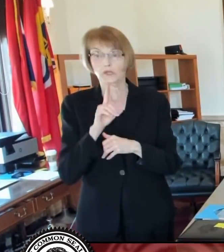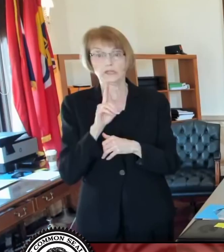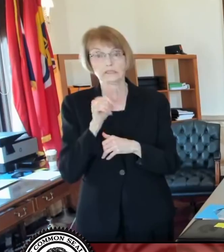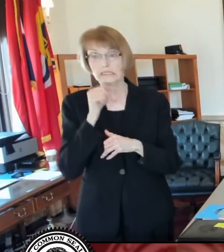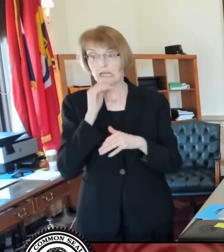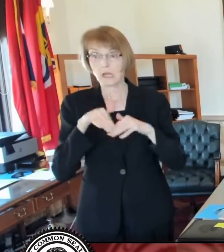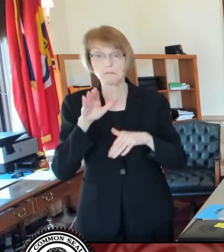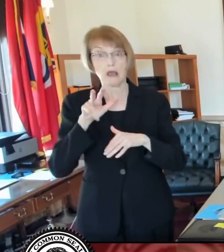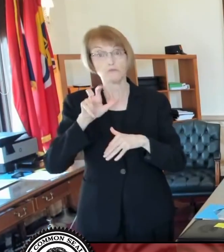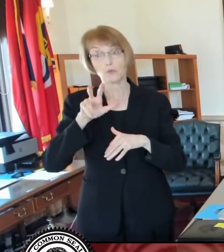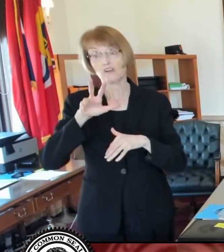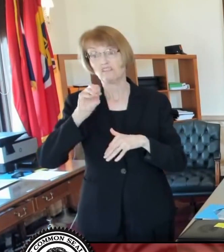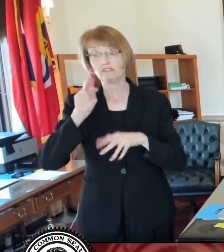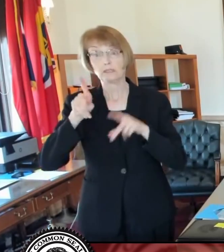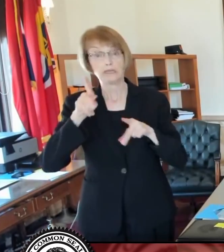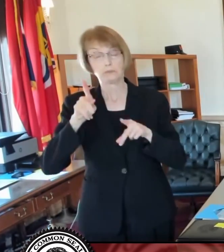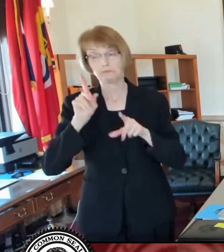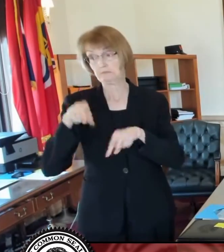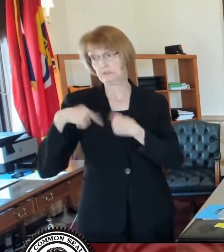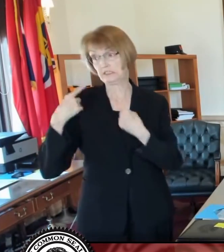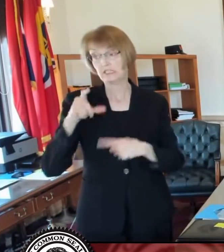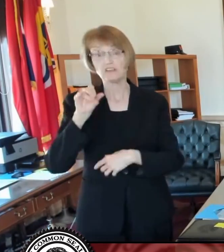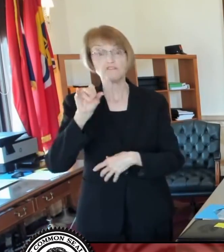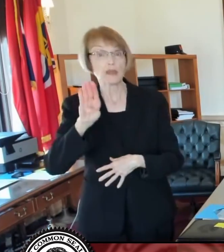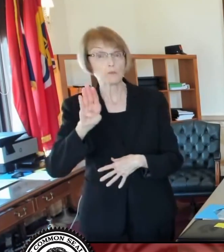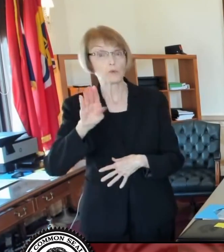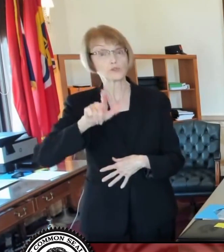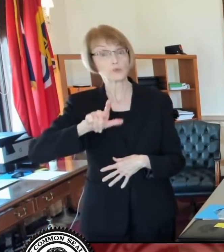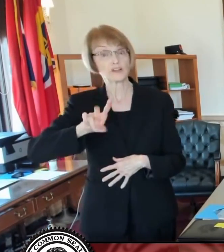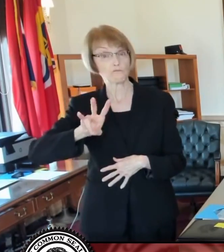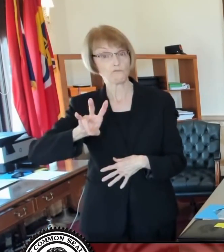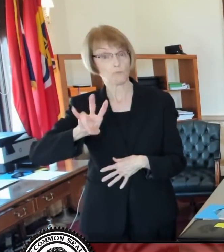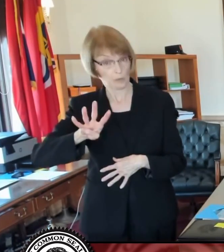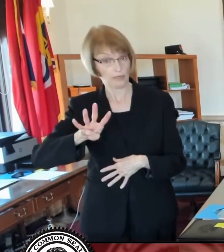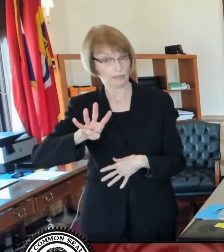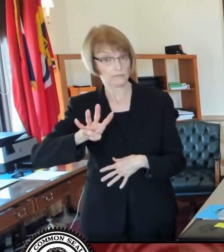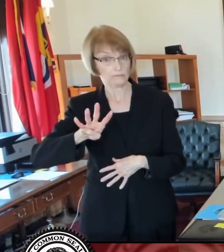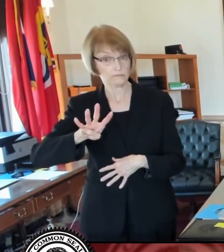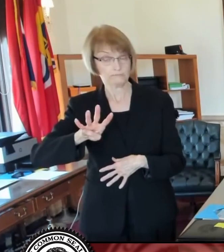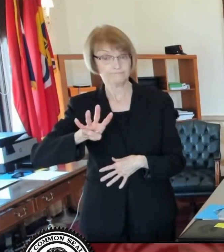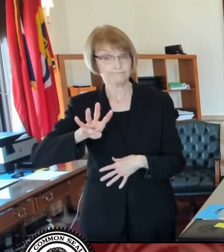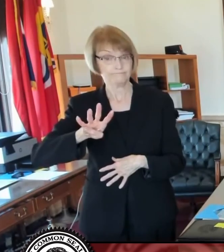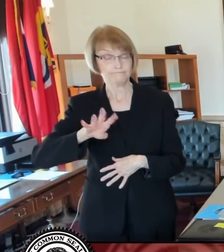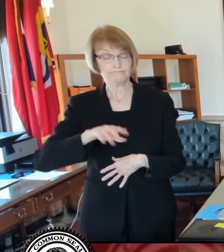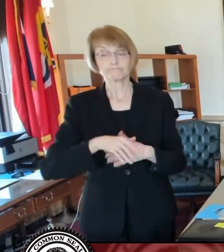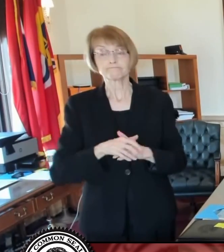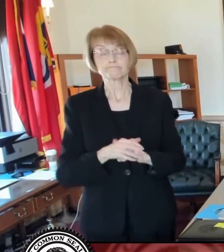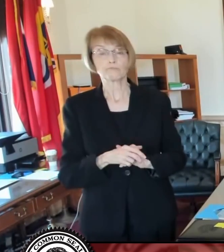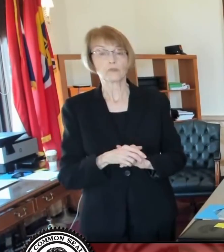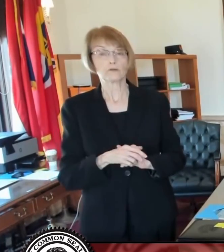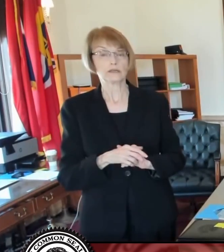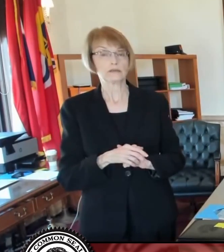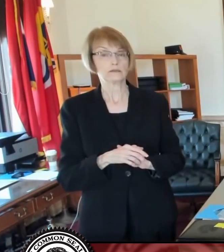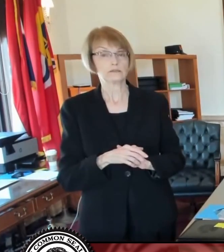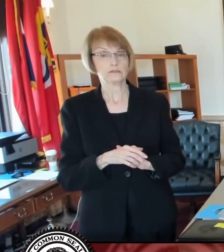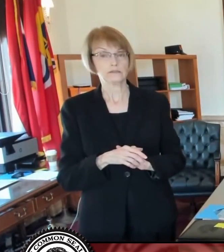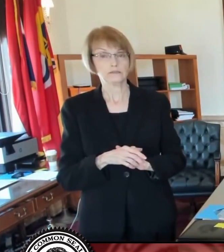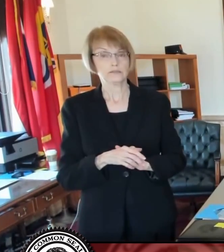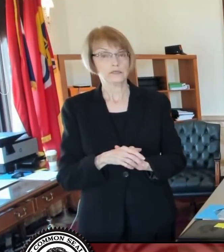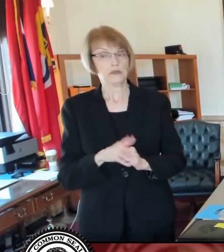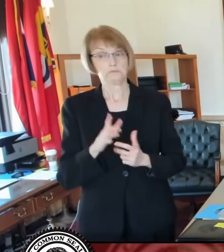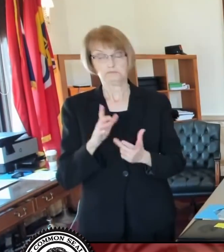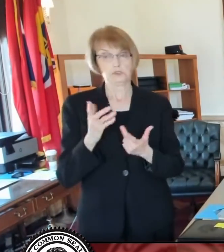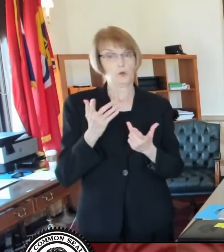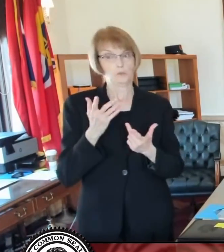above 350 since February 24th, it looks like. And then just for a day or